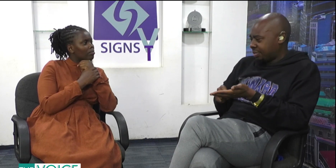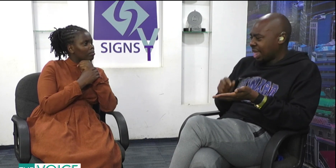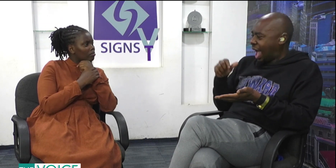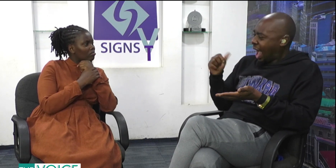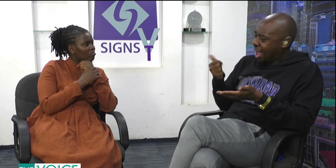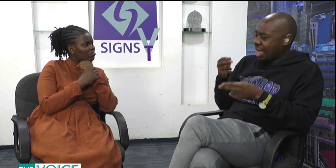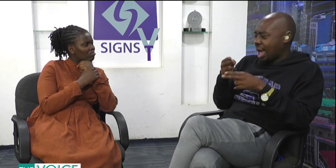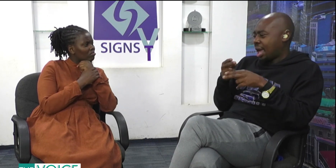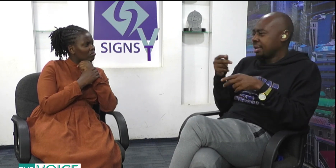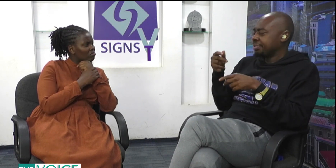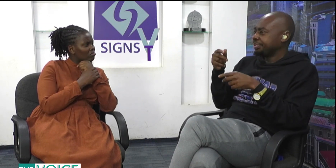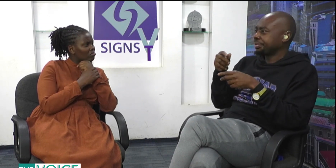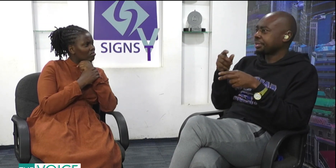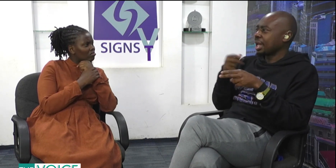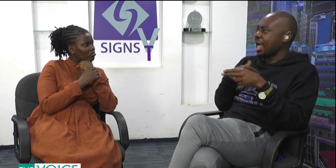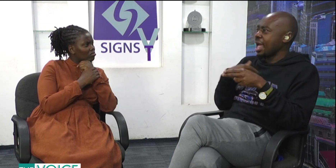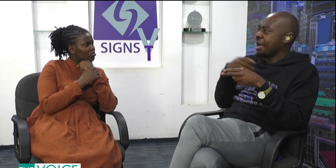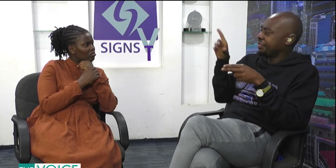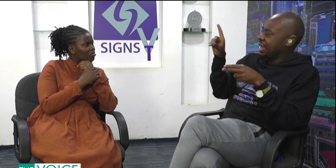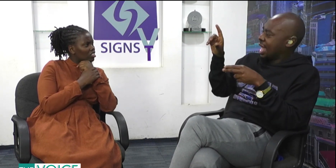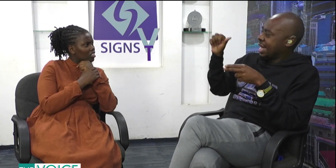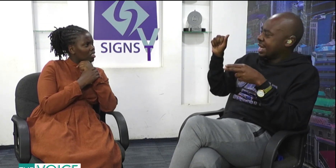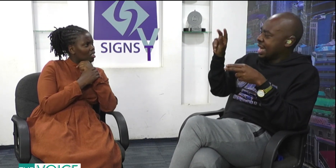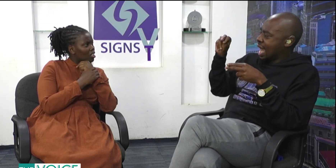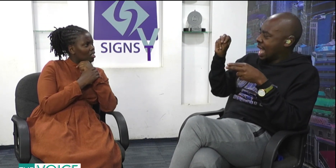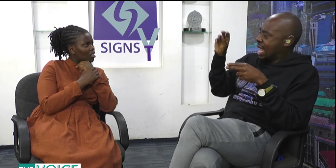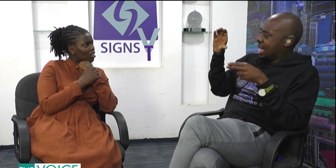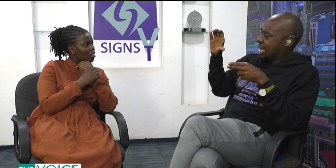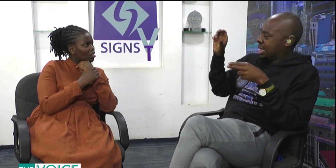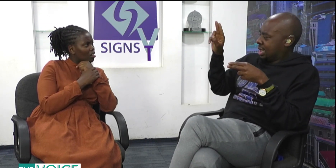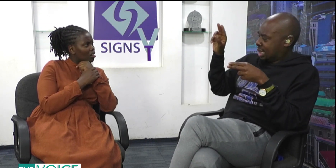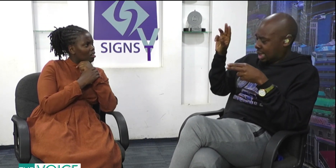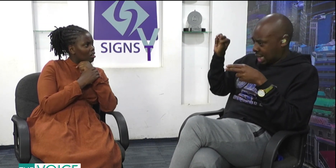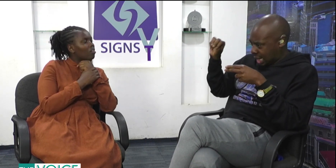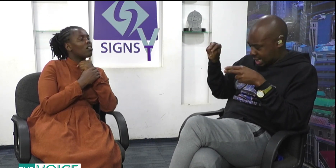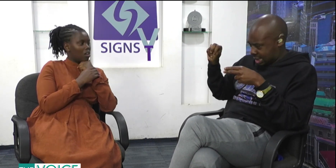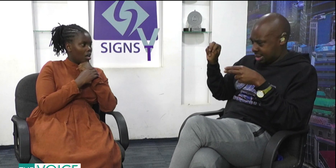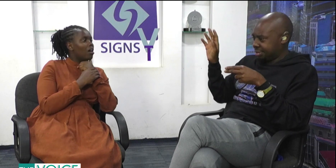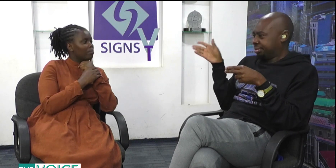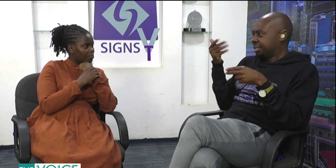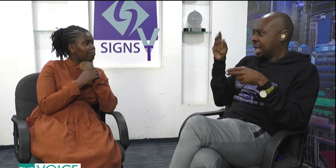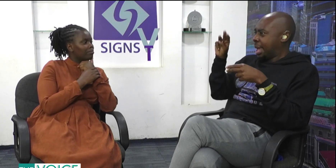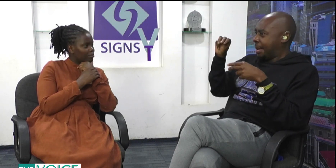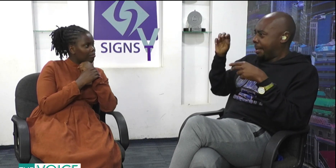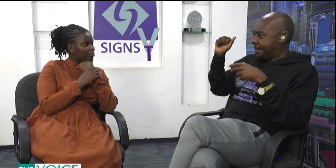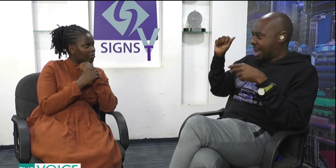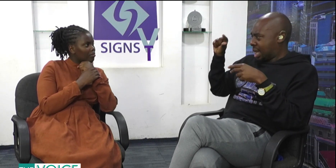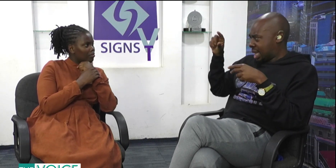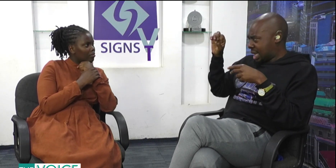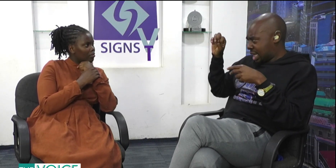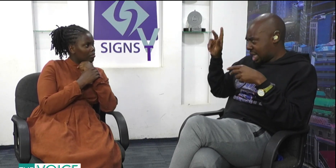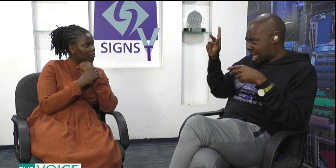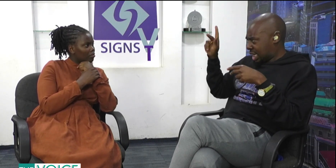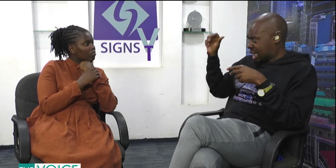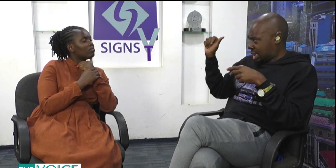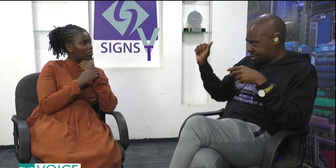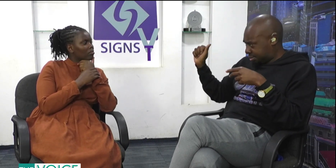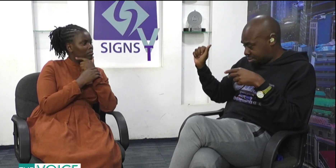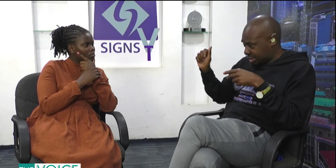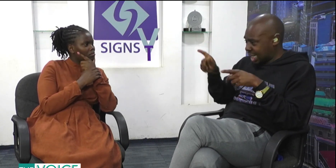time when they teach, he writes something for me so that it could help me to understand what